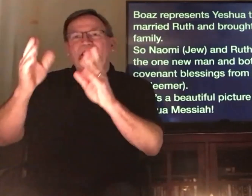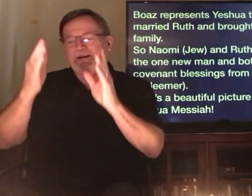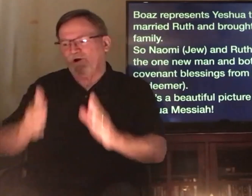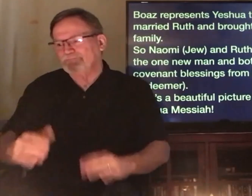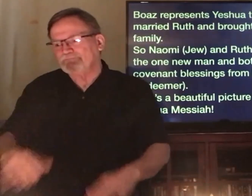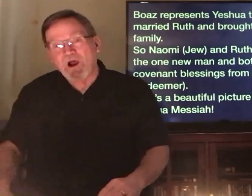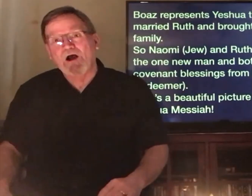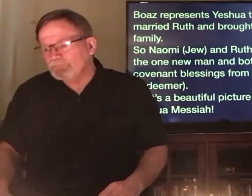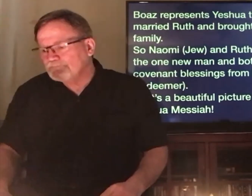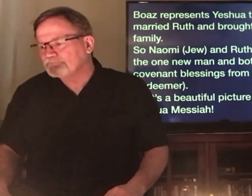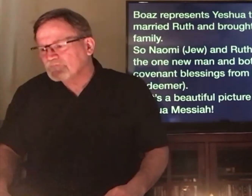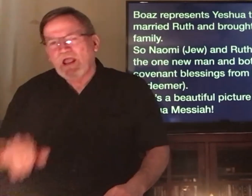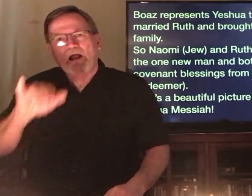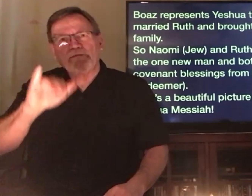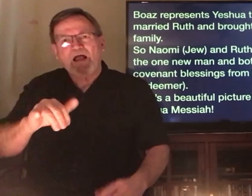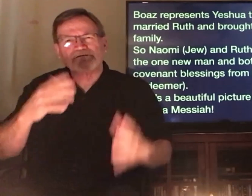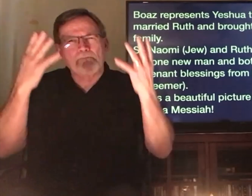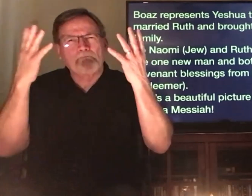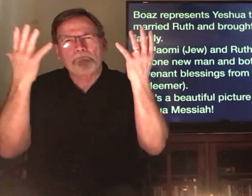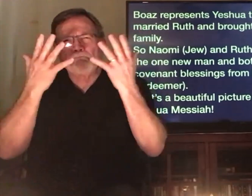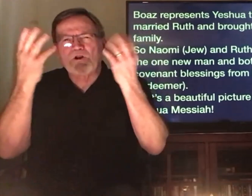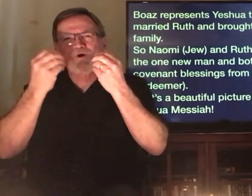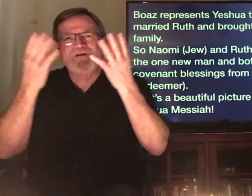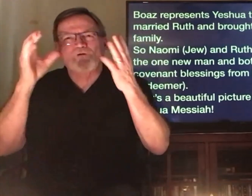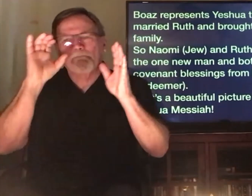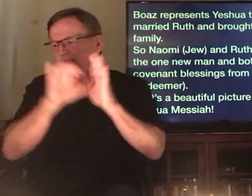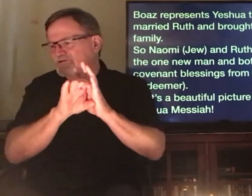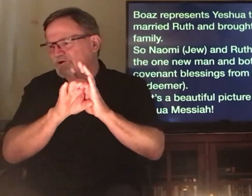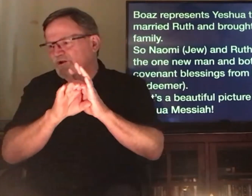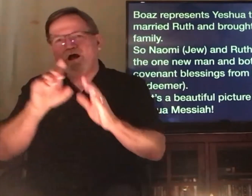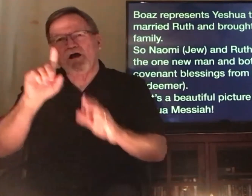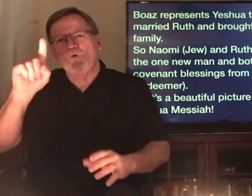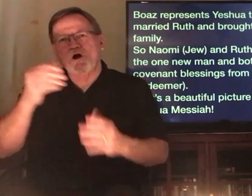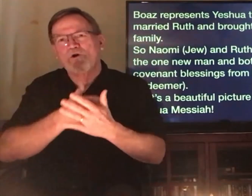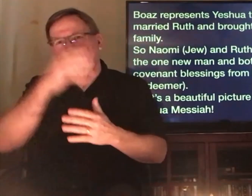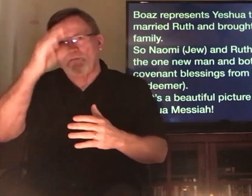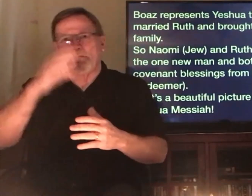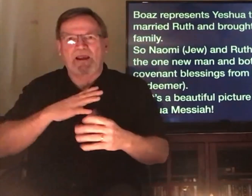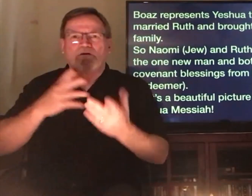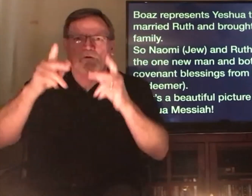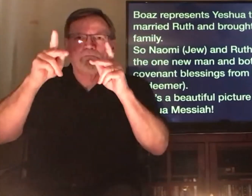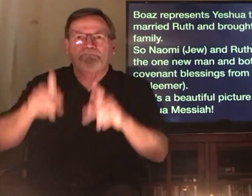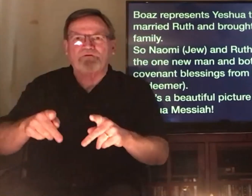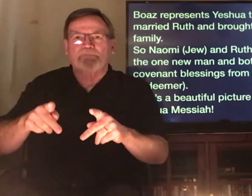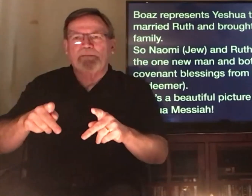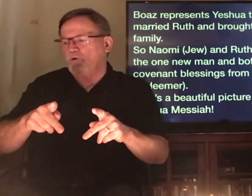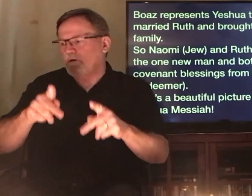taught Ruth about name is Elohim. Ruth learned more about